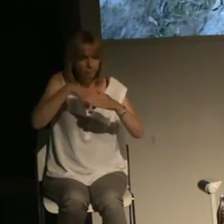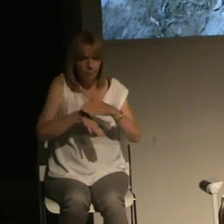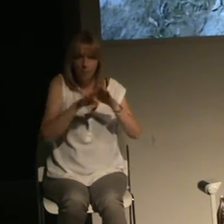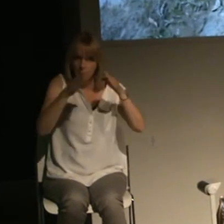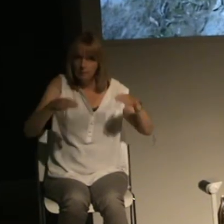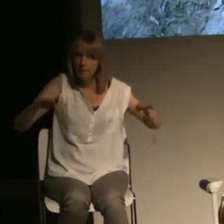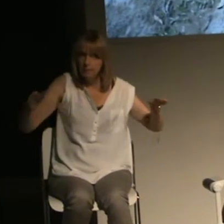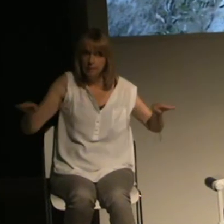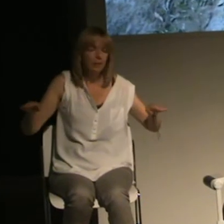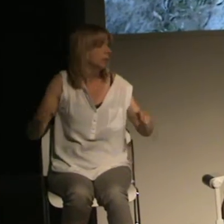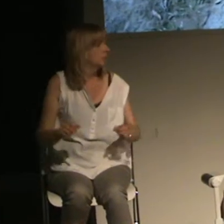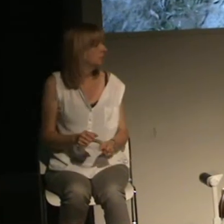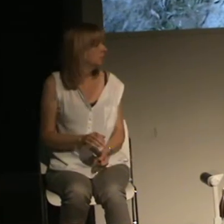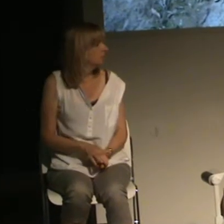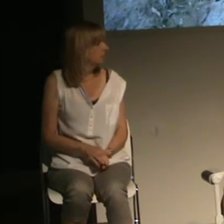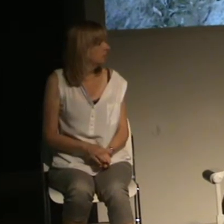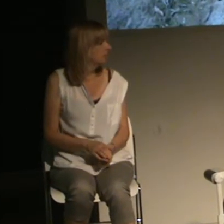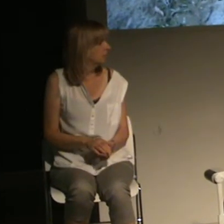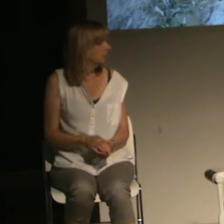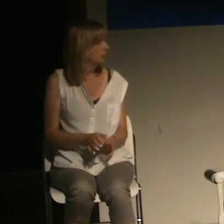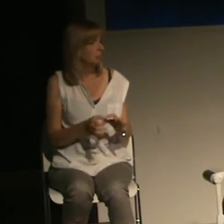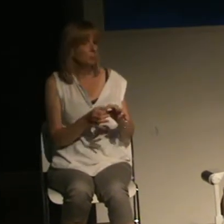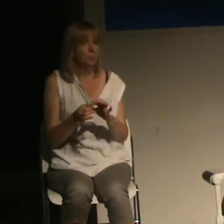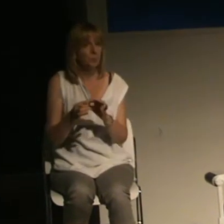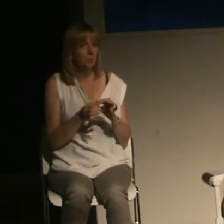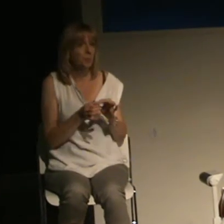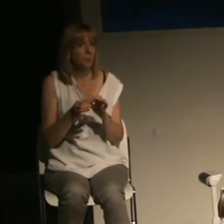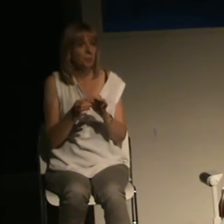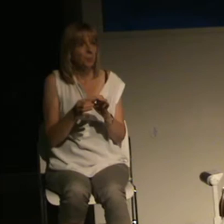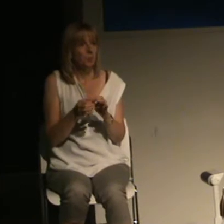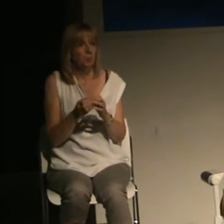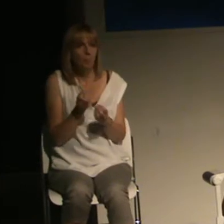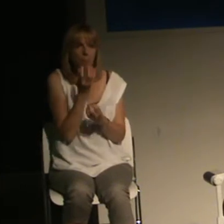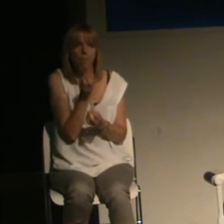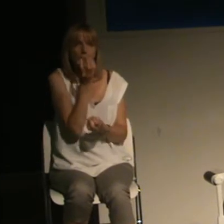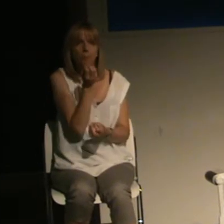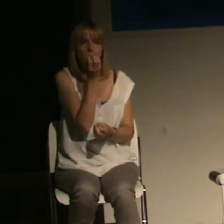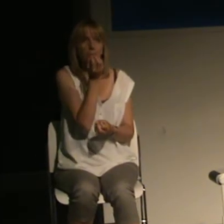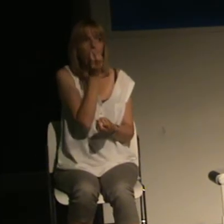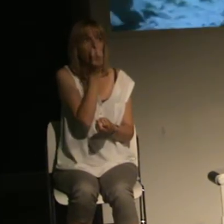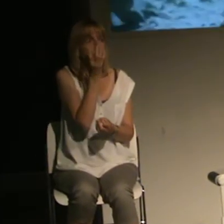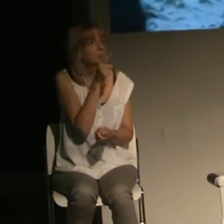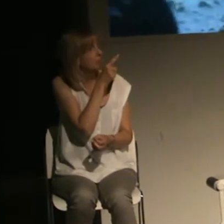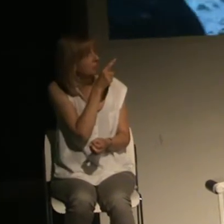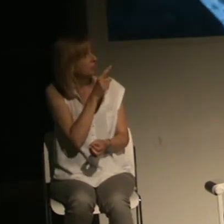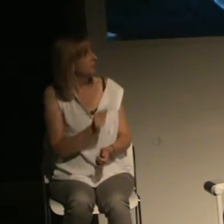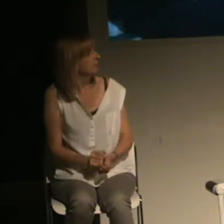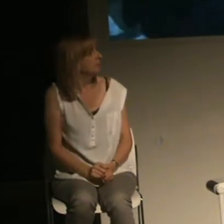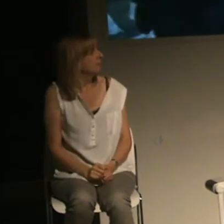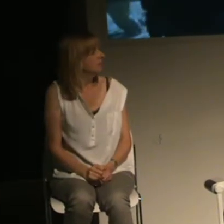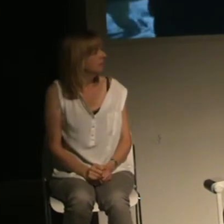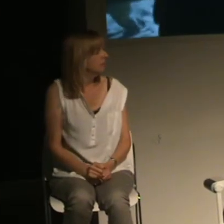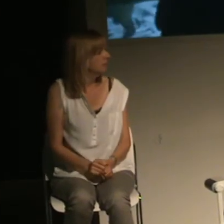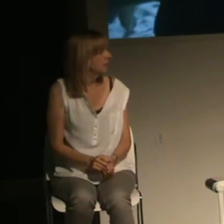crocodiles, courting, shall we say. There's a lovely bubble making scene here. Now, they obviously go